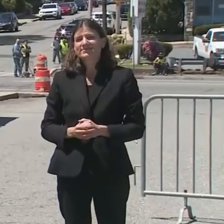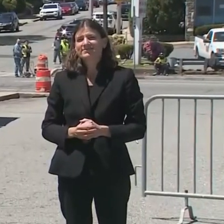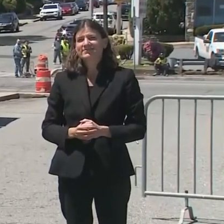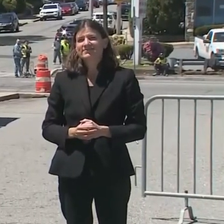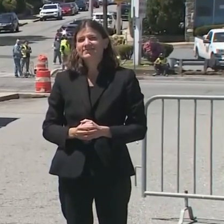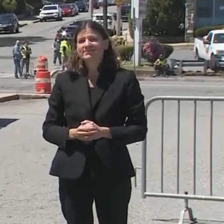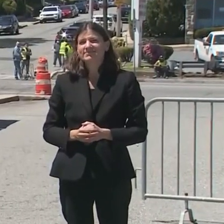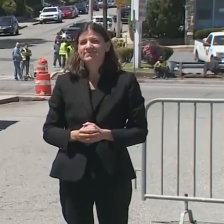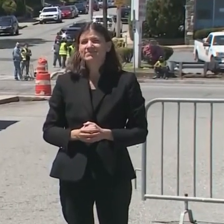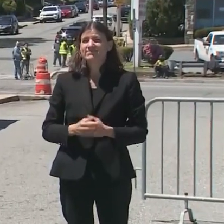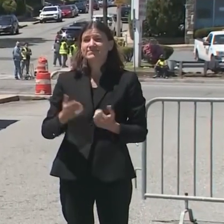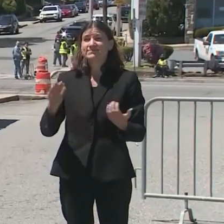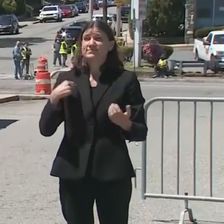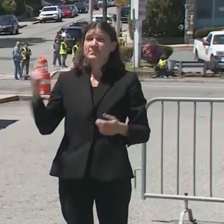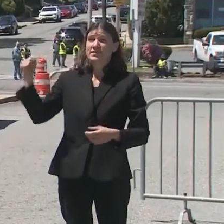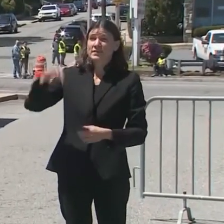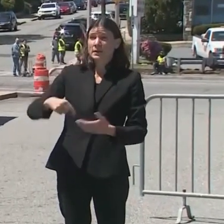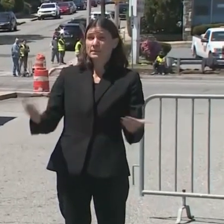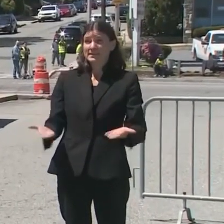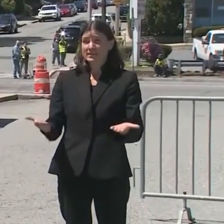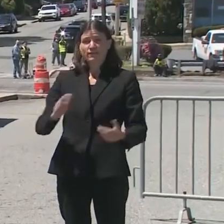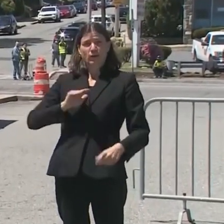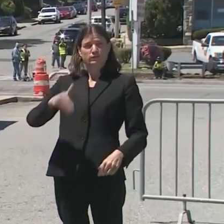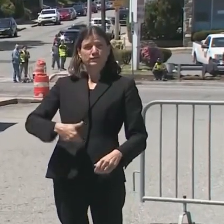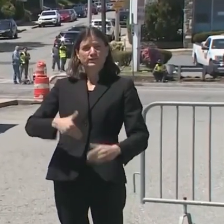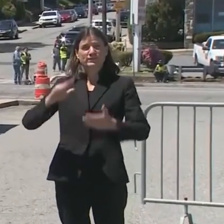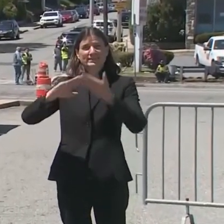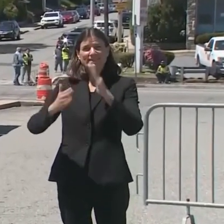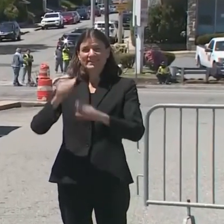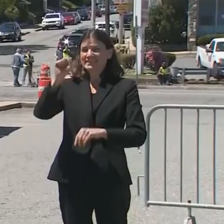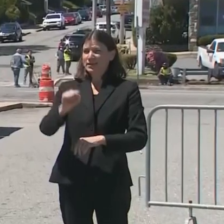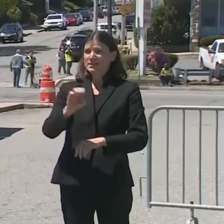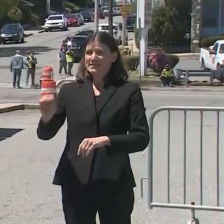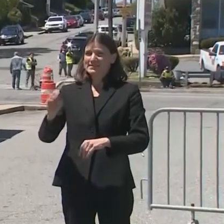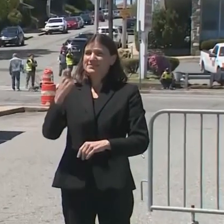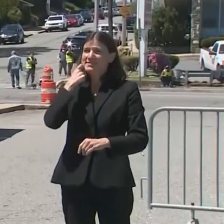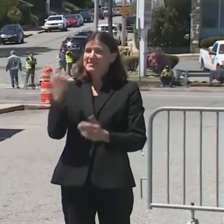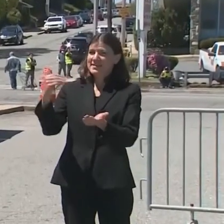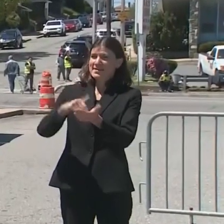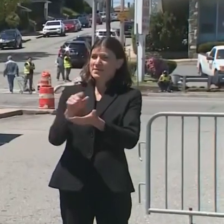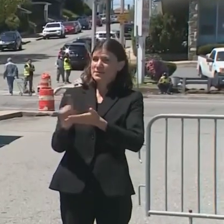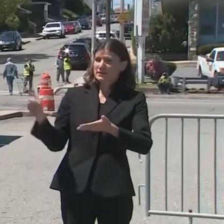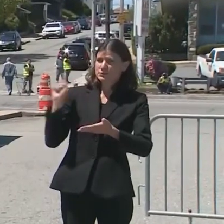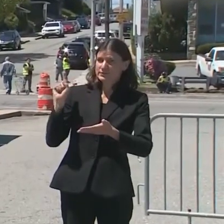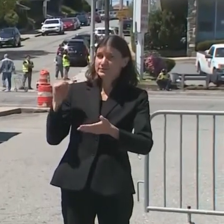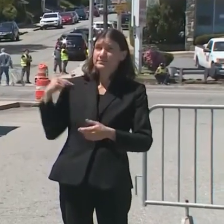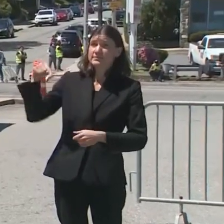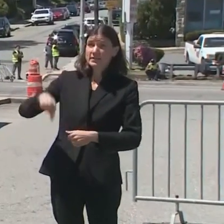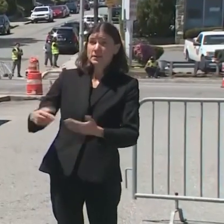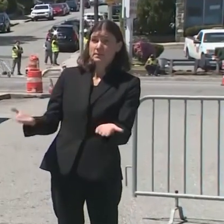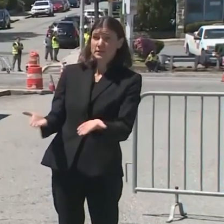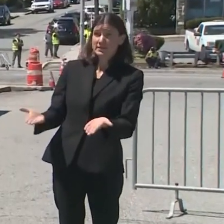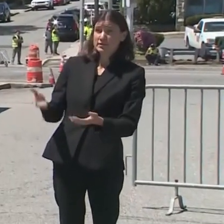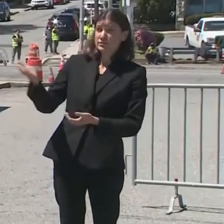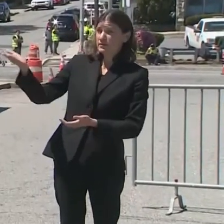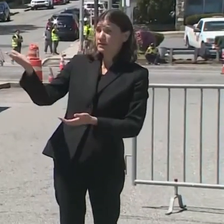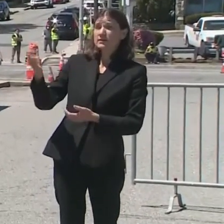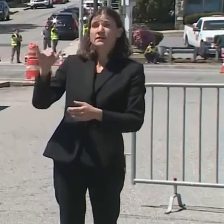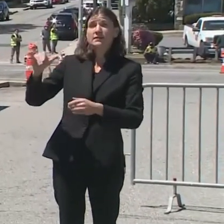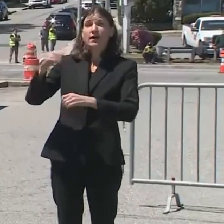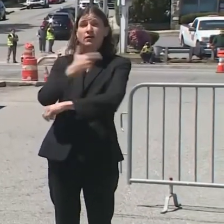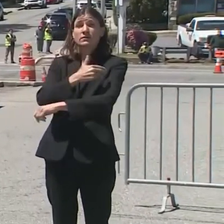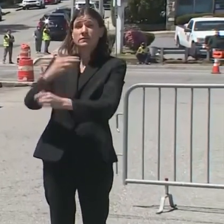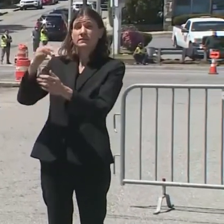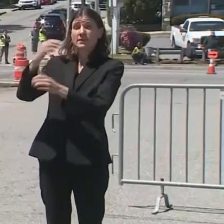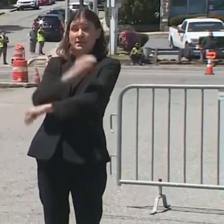It's nice to be here in Fall River to highlight the tremendous work that's being done by STAR to support residents of the South Coast in the